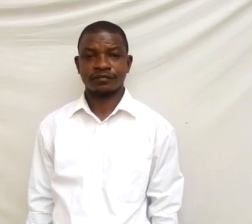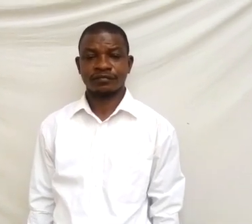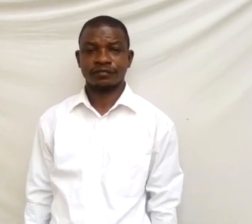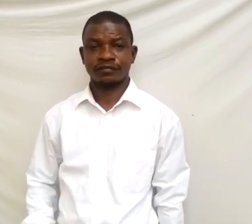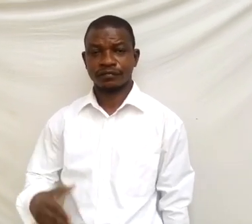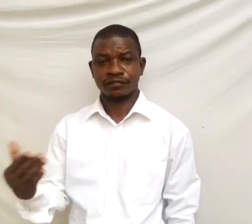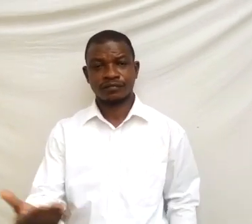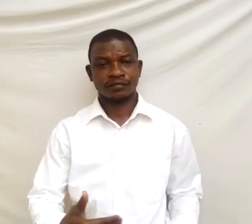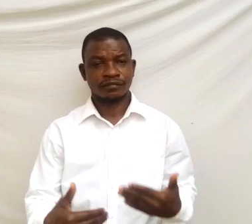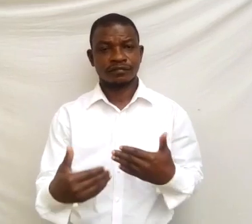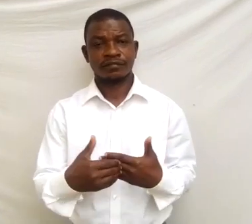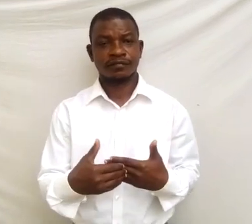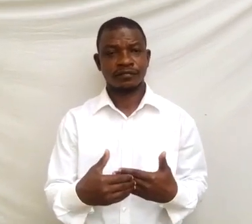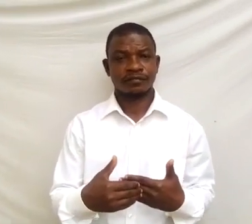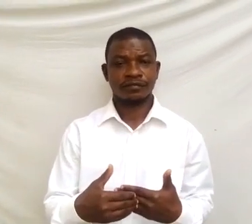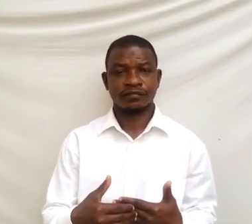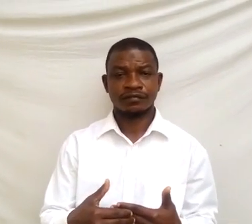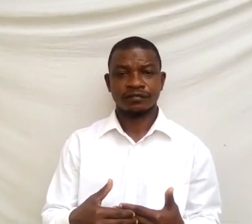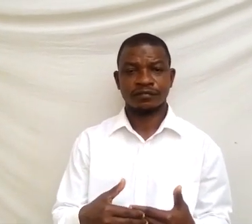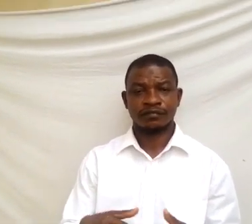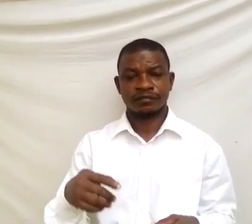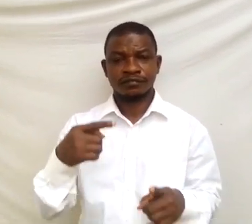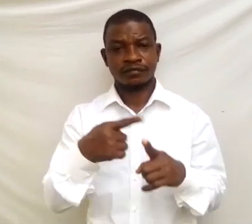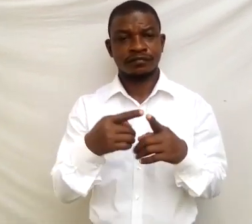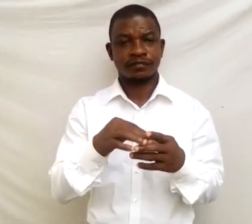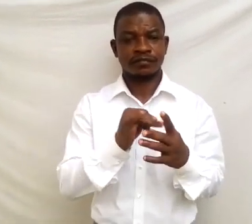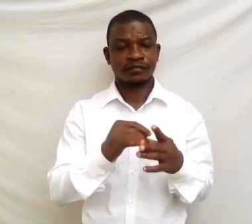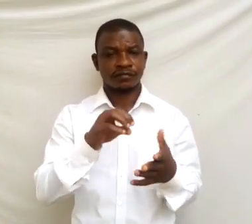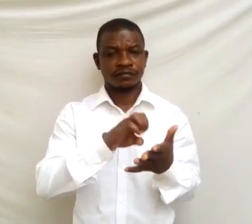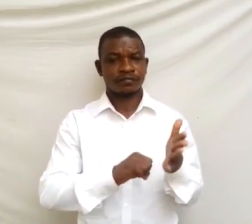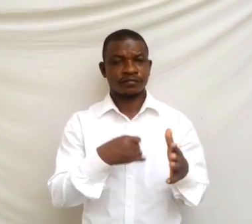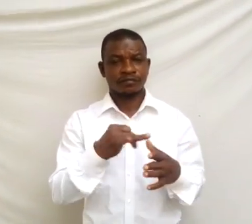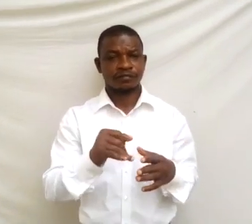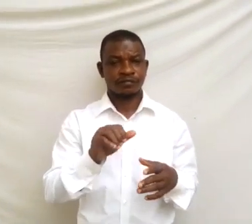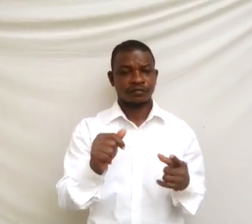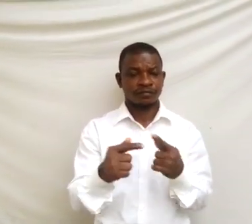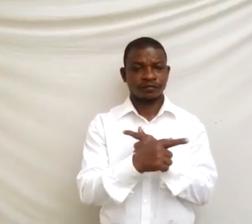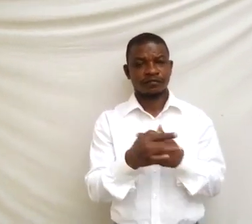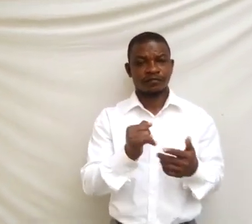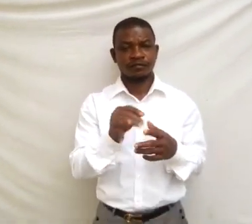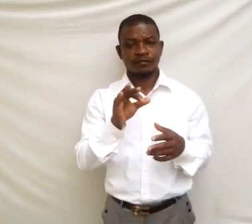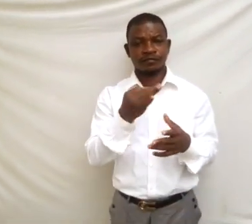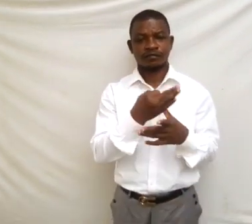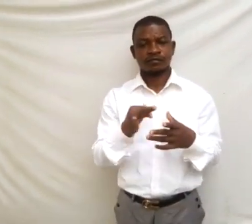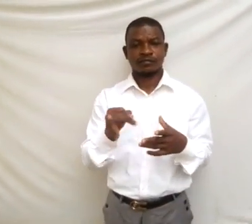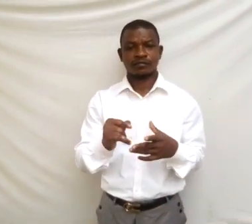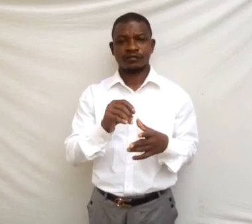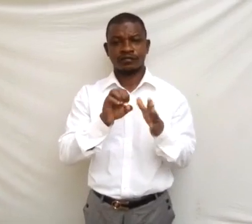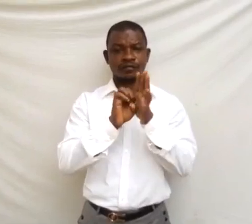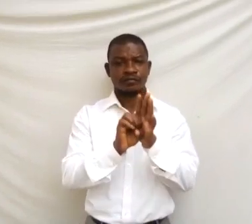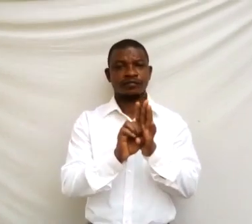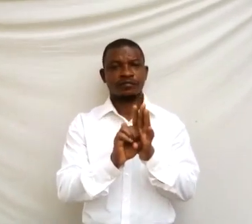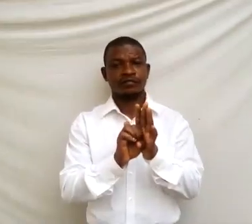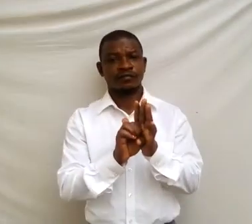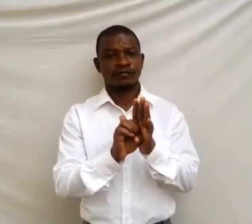Welcome back. Addition and subtraction of algebraic fractions. Example,